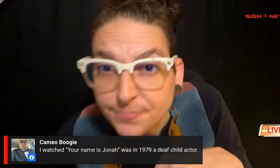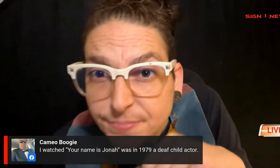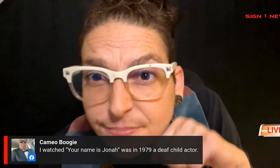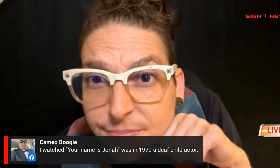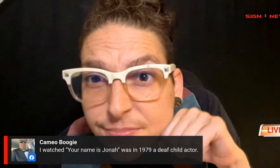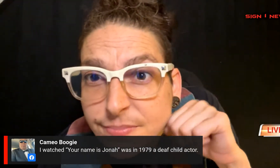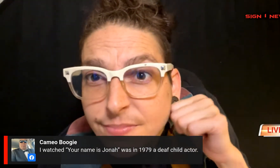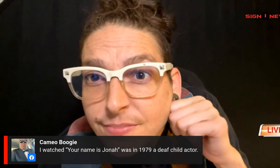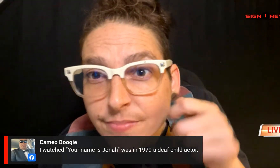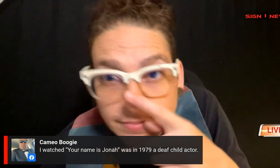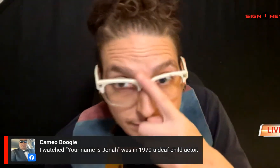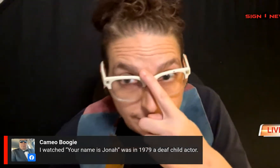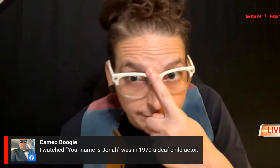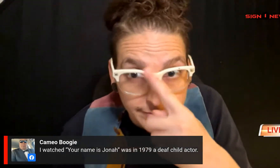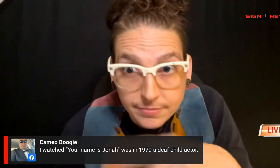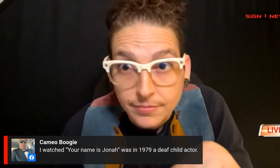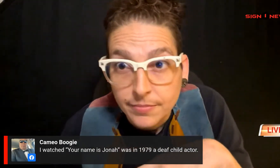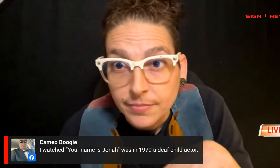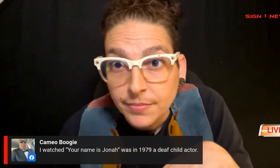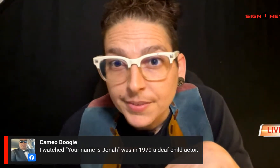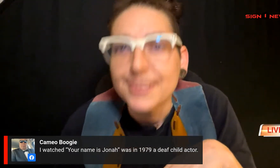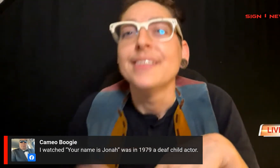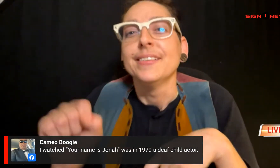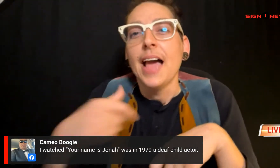That would definitely be a challenge for sure.